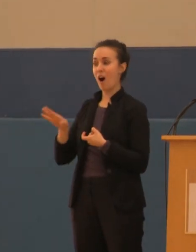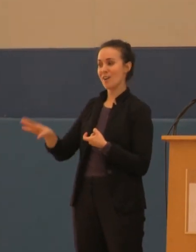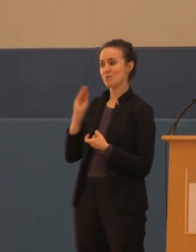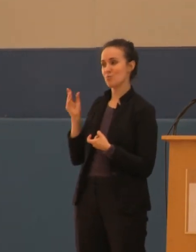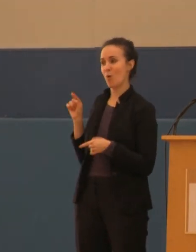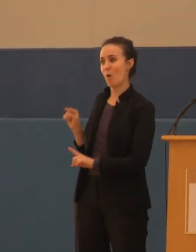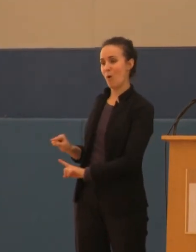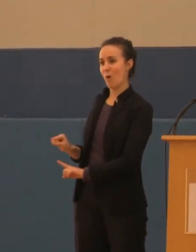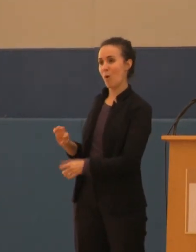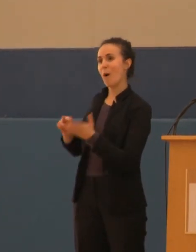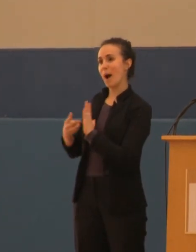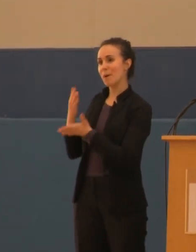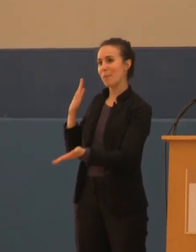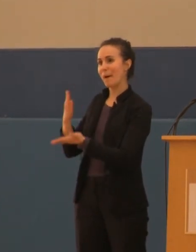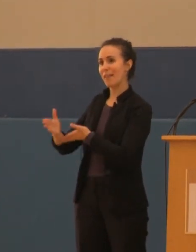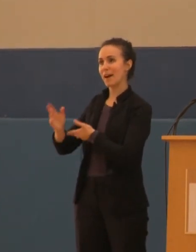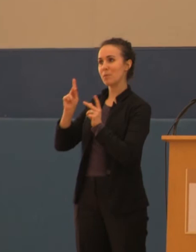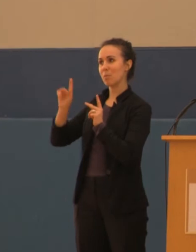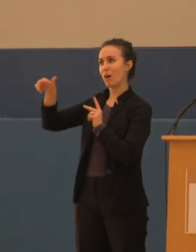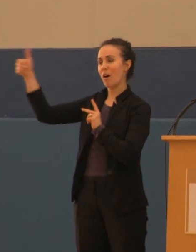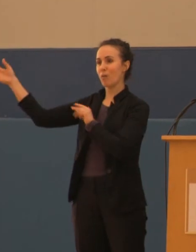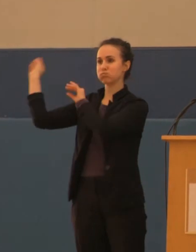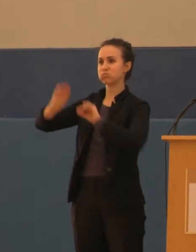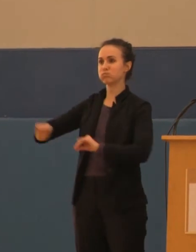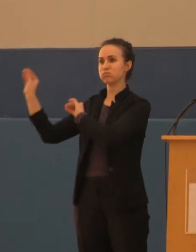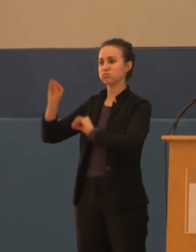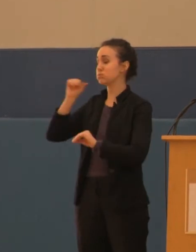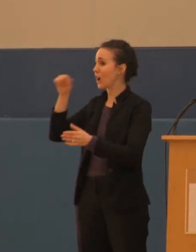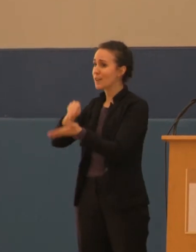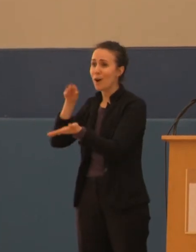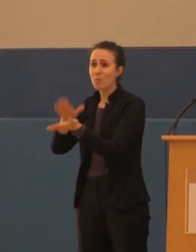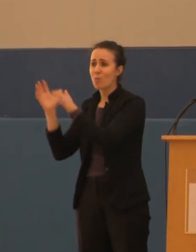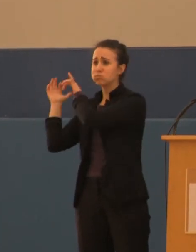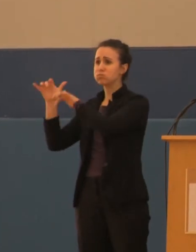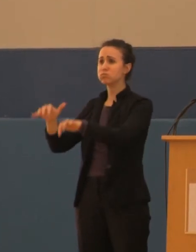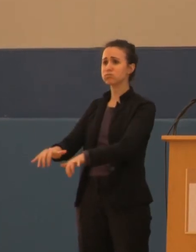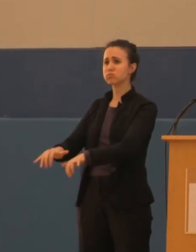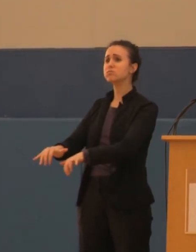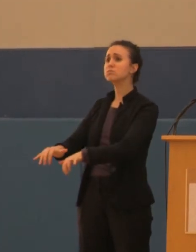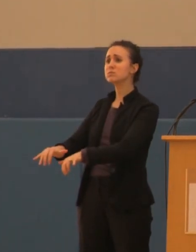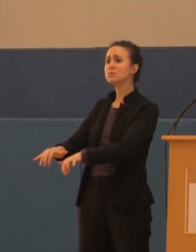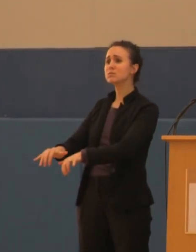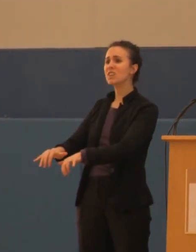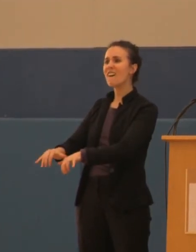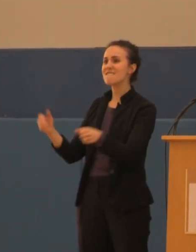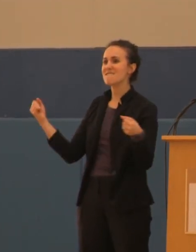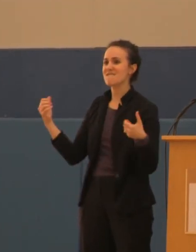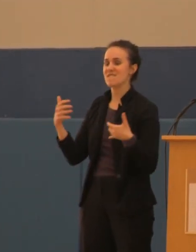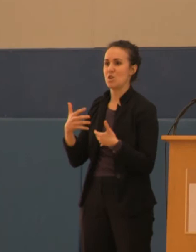I was going to allow unlimited numbers of undocumented people into our city. The fear was